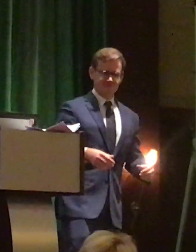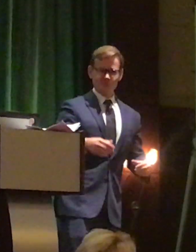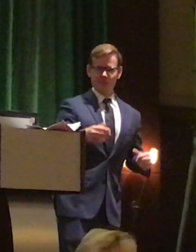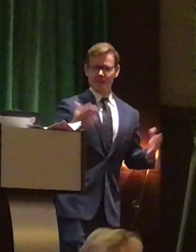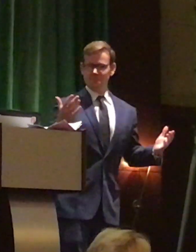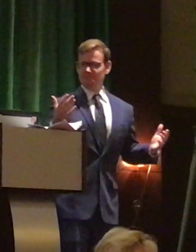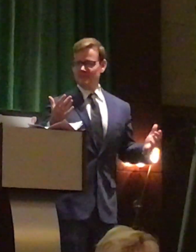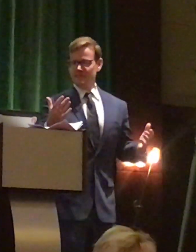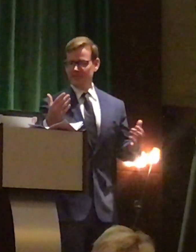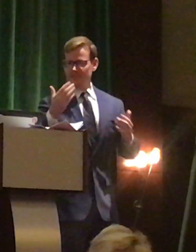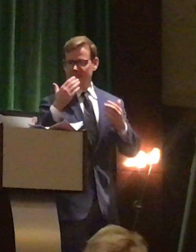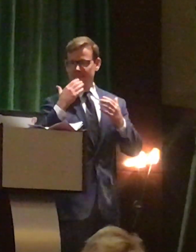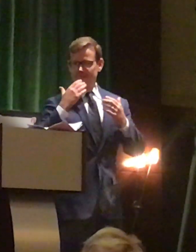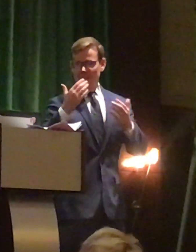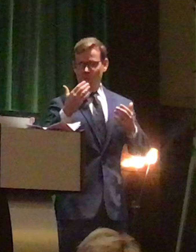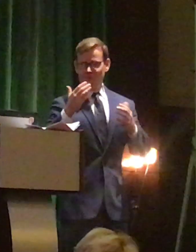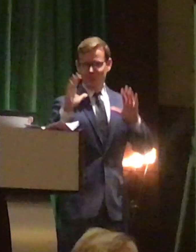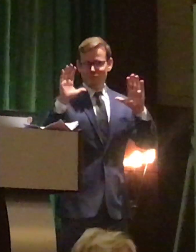Hello, everyone. Hello.